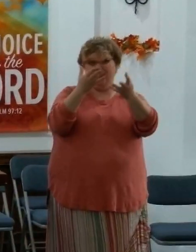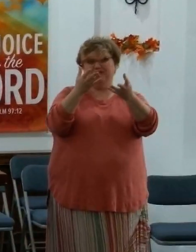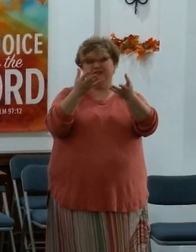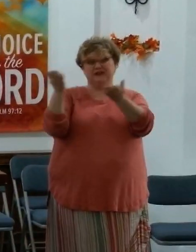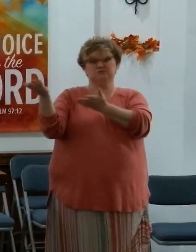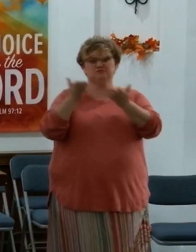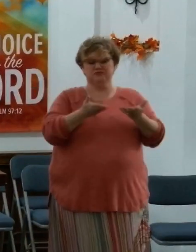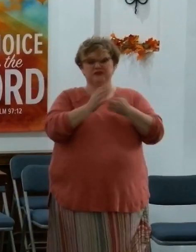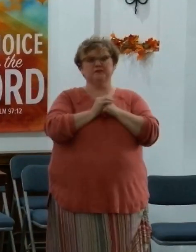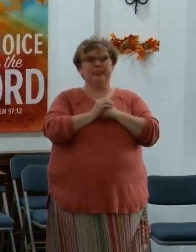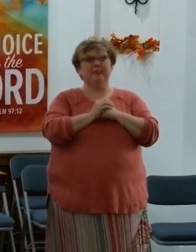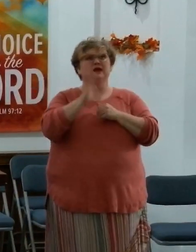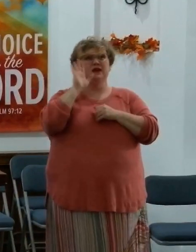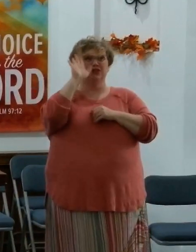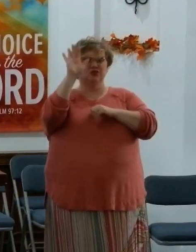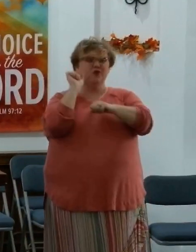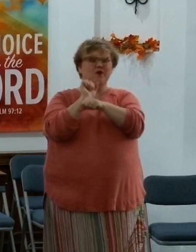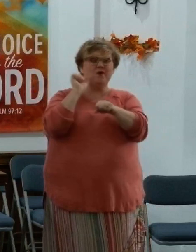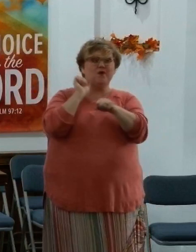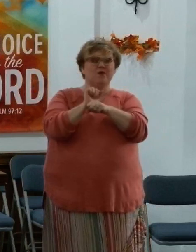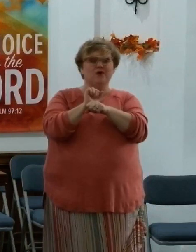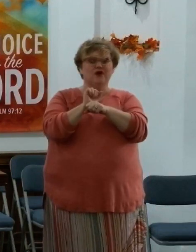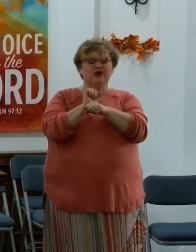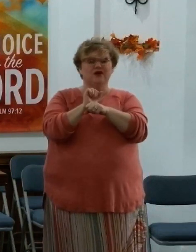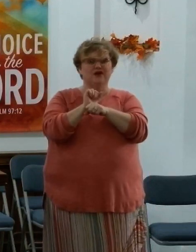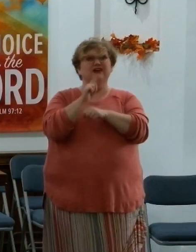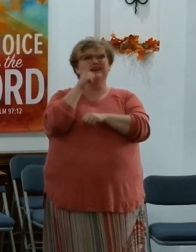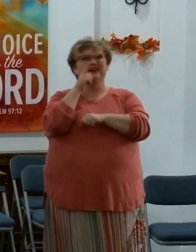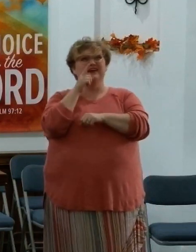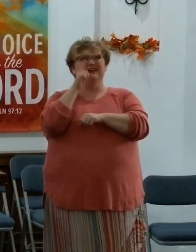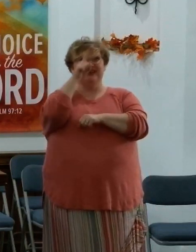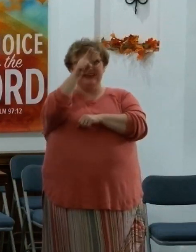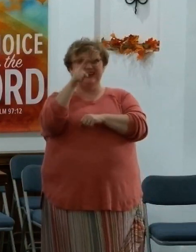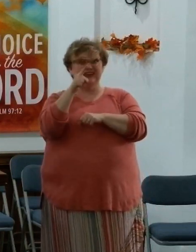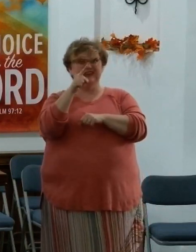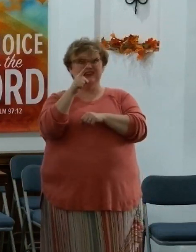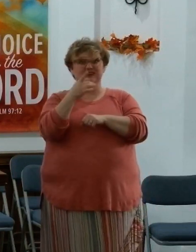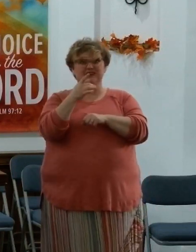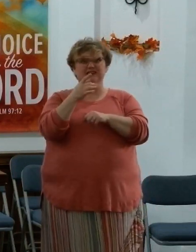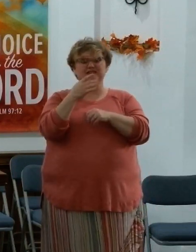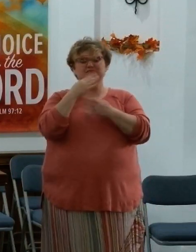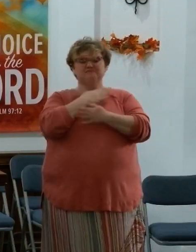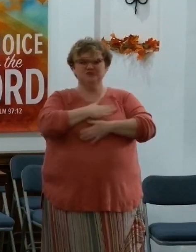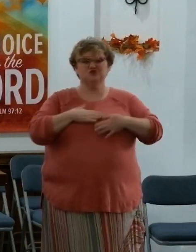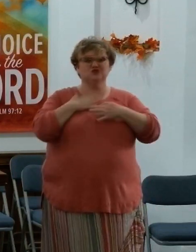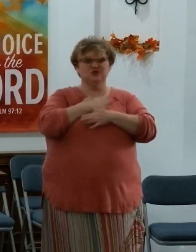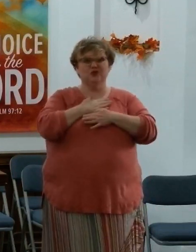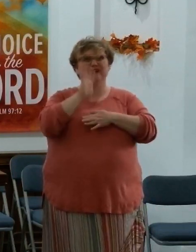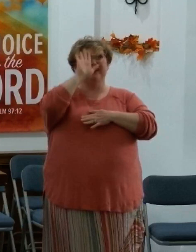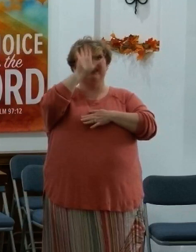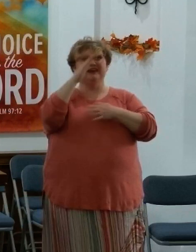In your work with Him find favor, and with joy